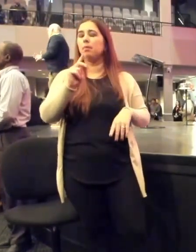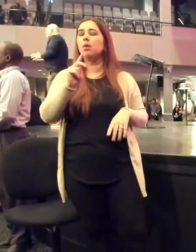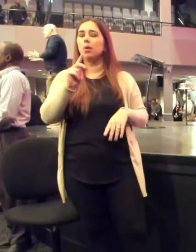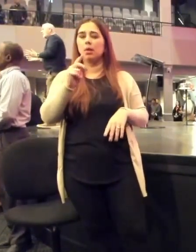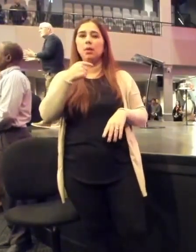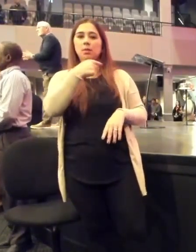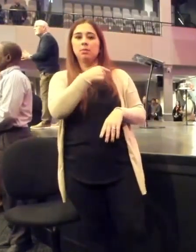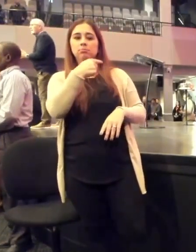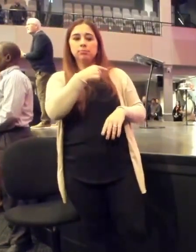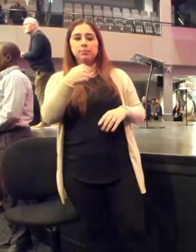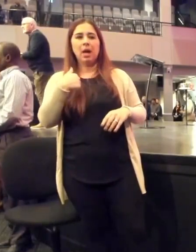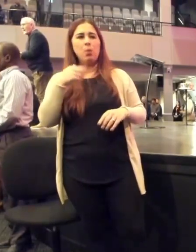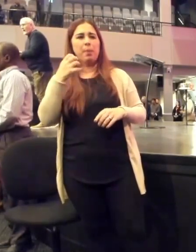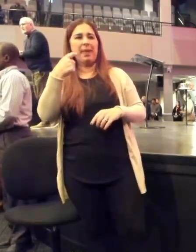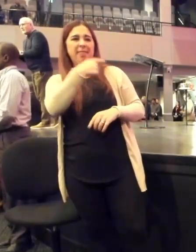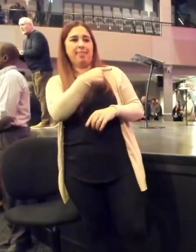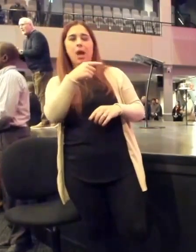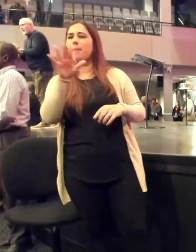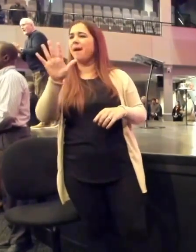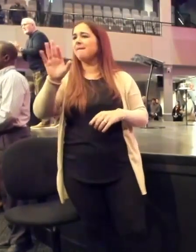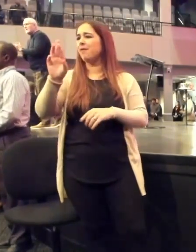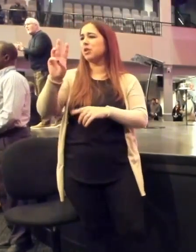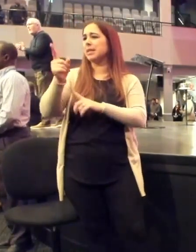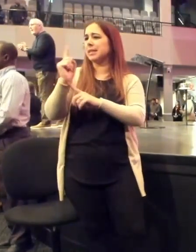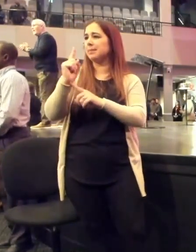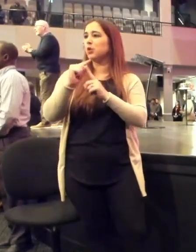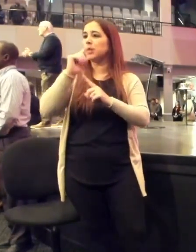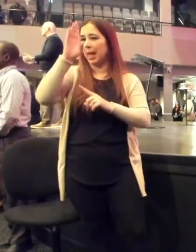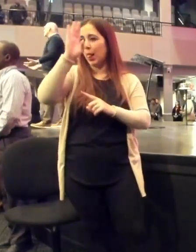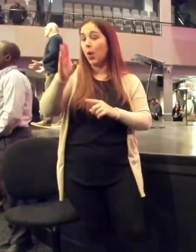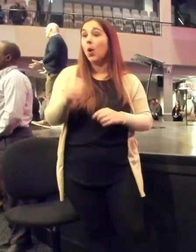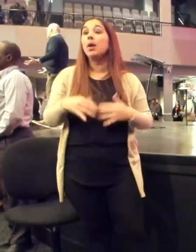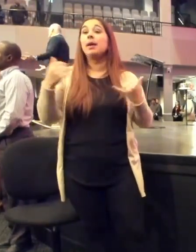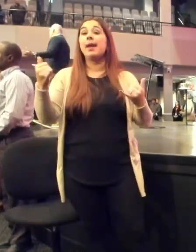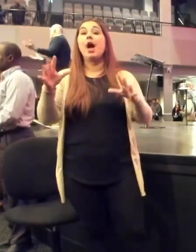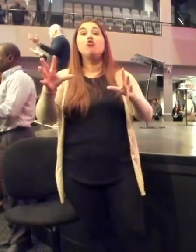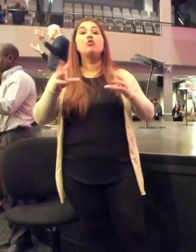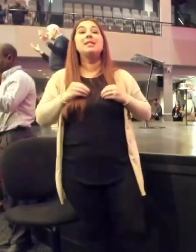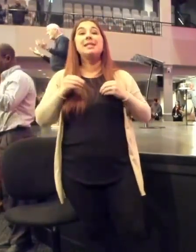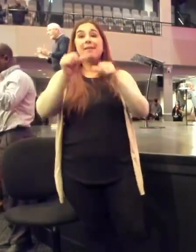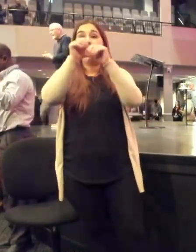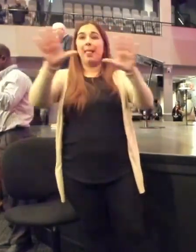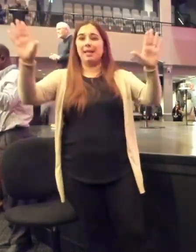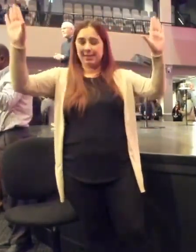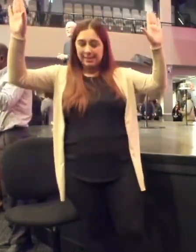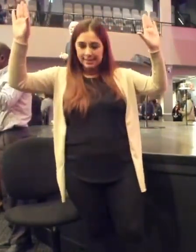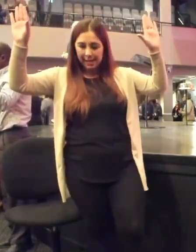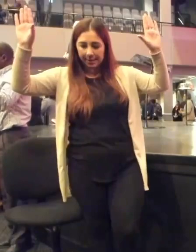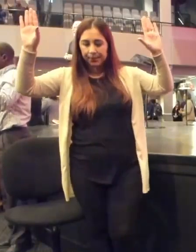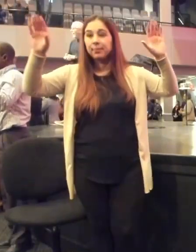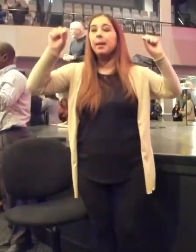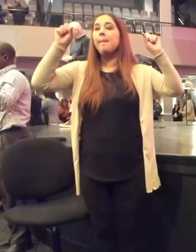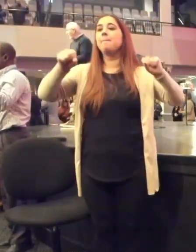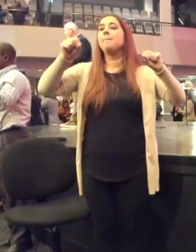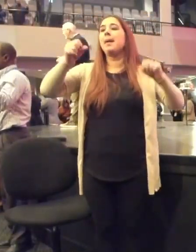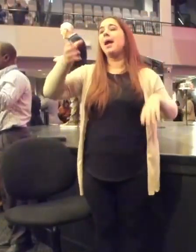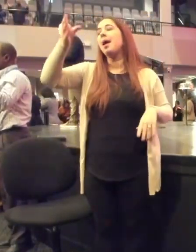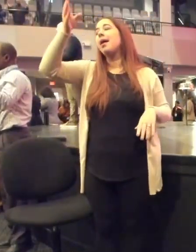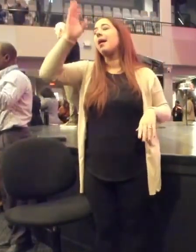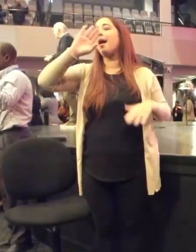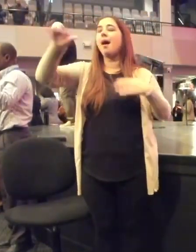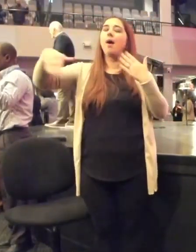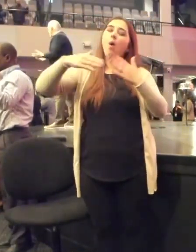in about 5 or 6 minutes to say hi to you as well. Now would you receive today's blessing as you go. Now may God